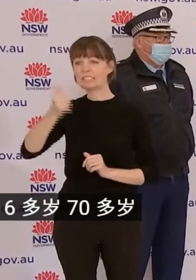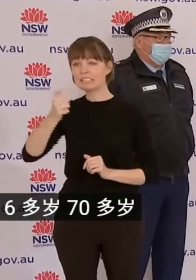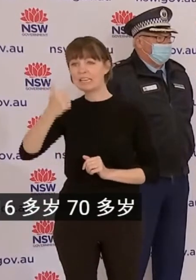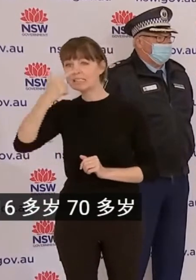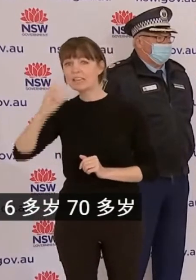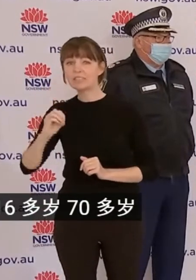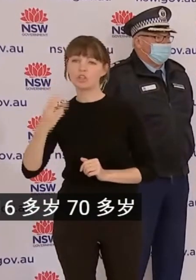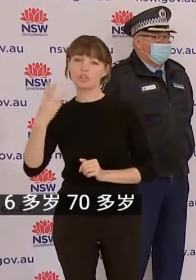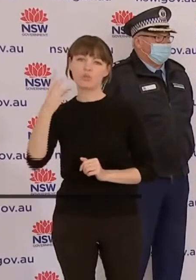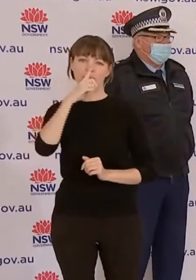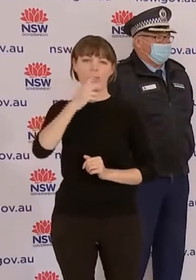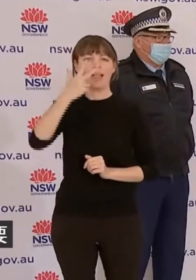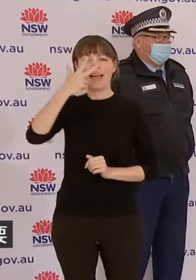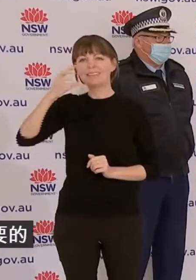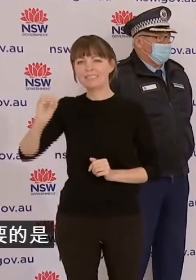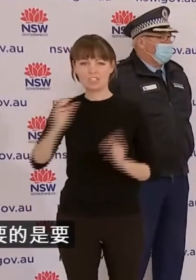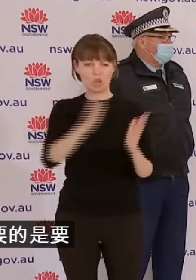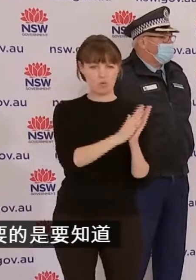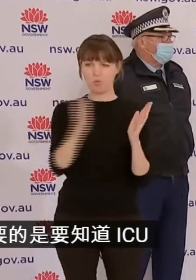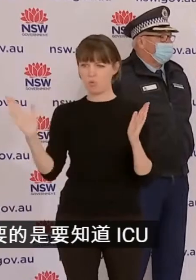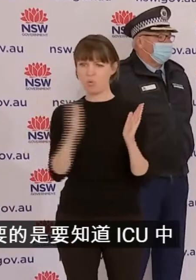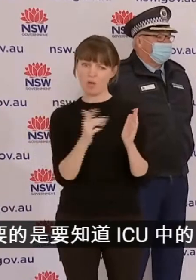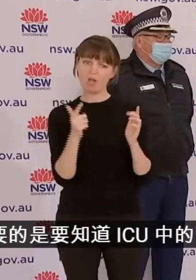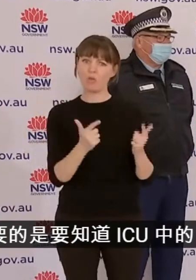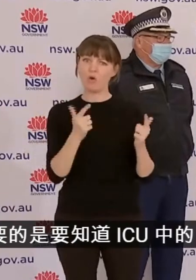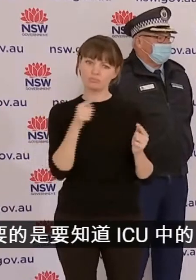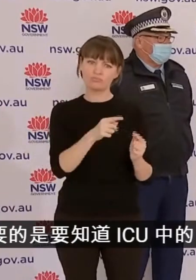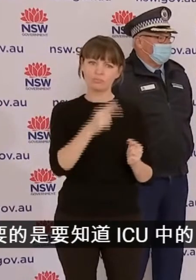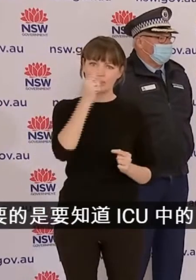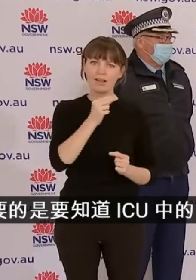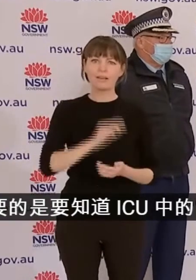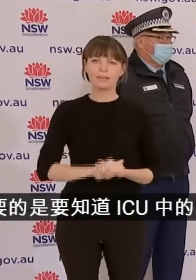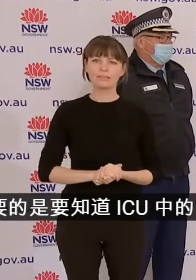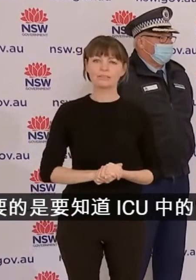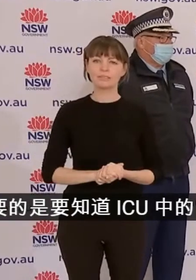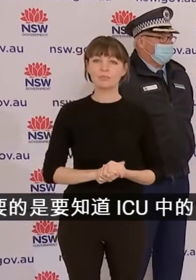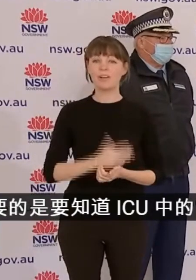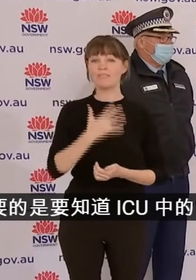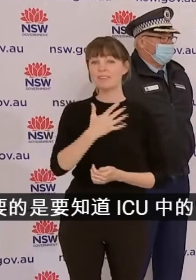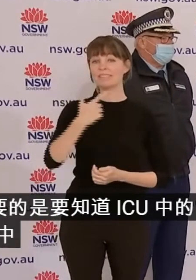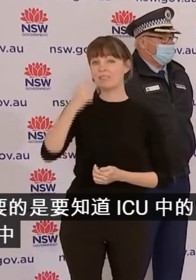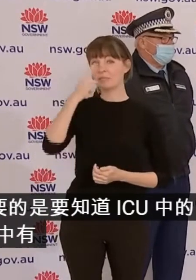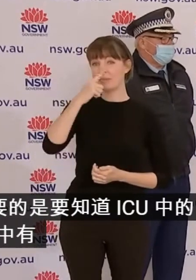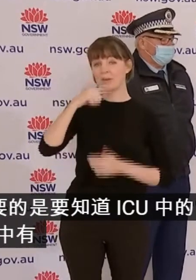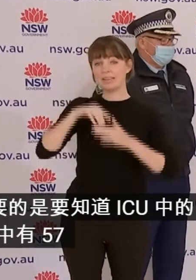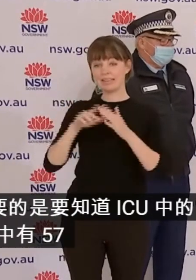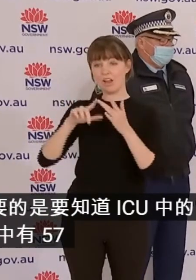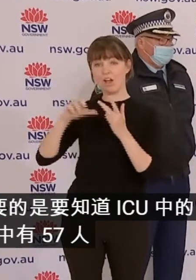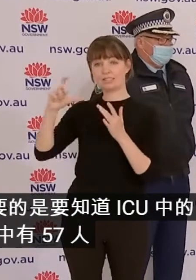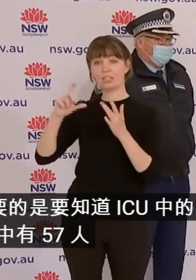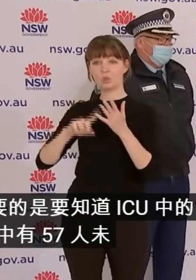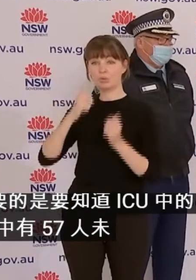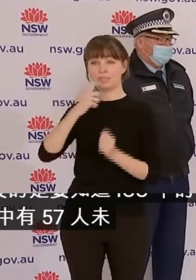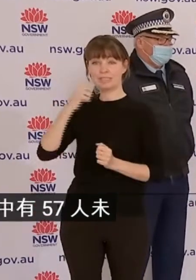in their 80s. It is also important to know that 57 people in ICU, 57 of that